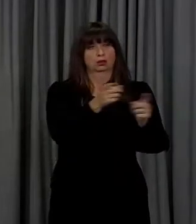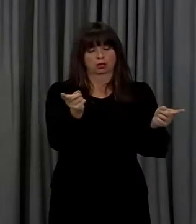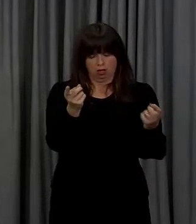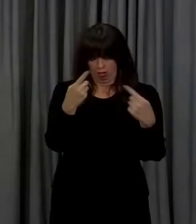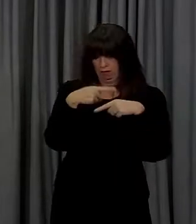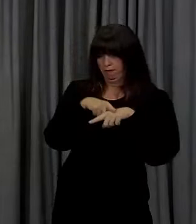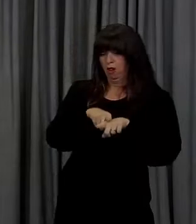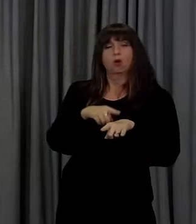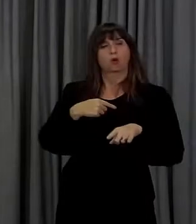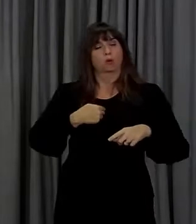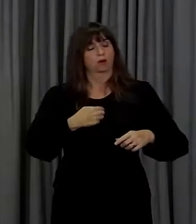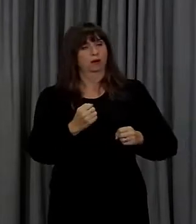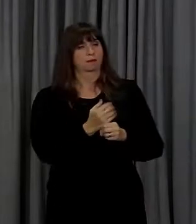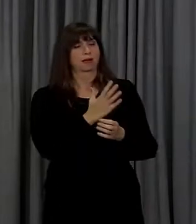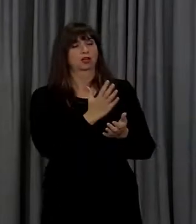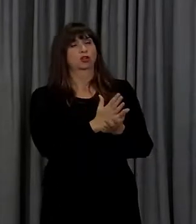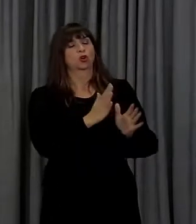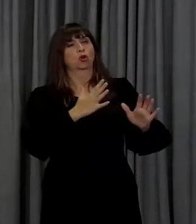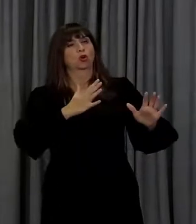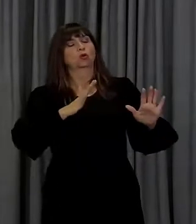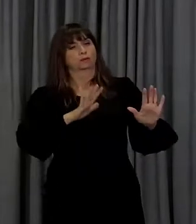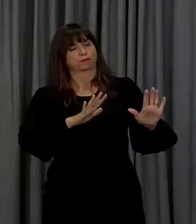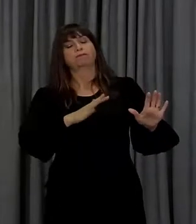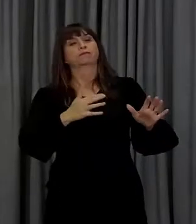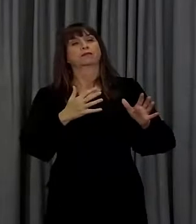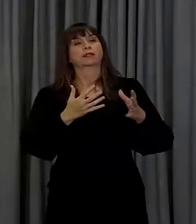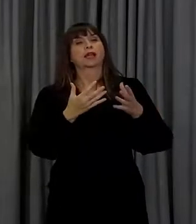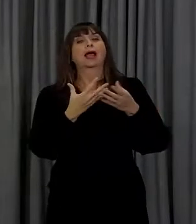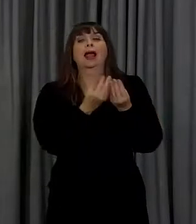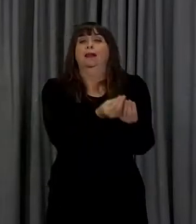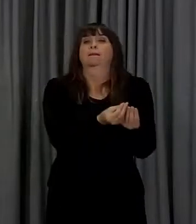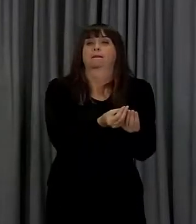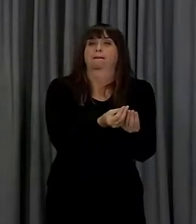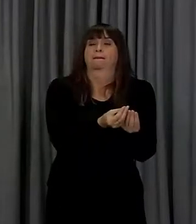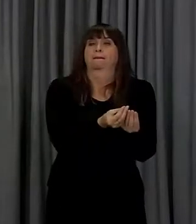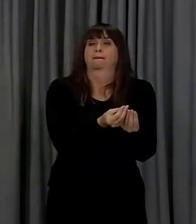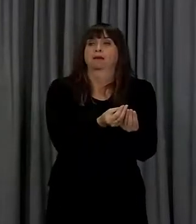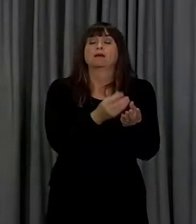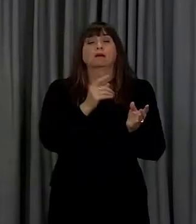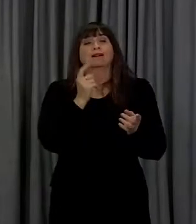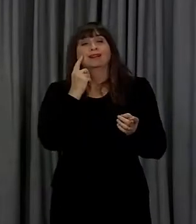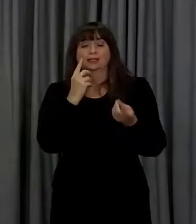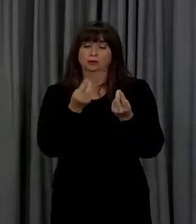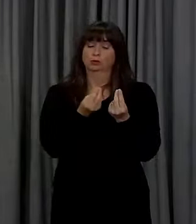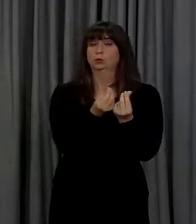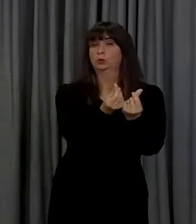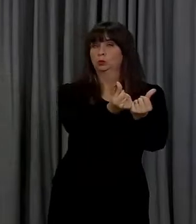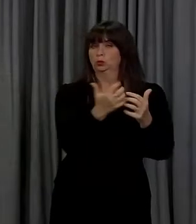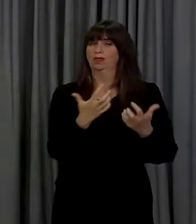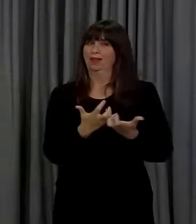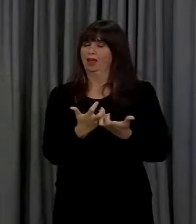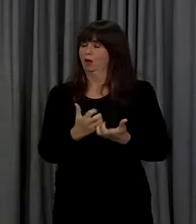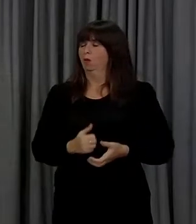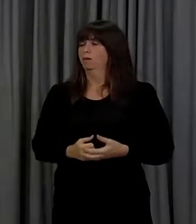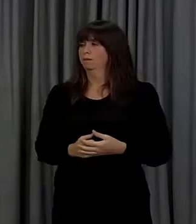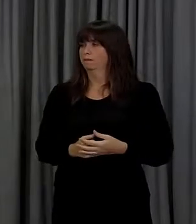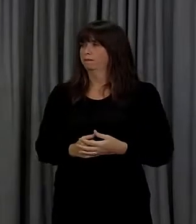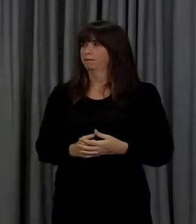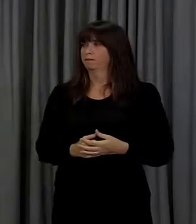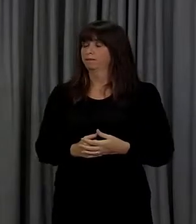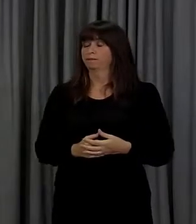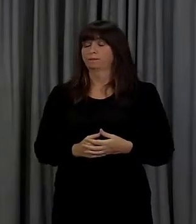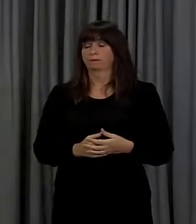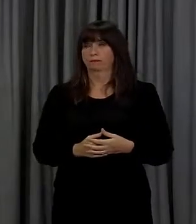sure that we're taking pressure off the system. So, for example, we've undertaken a huge